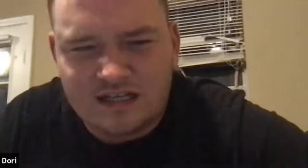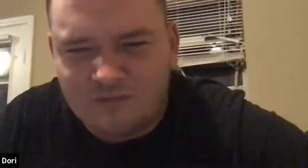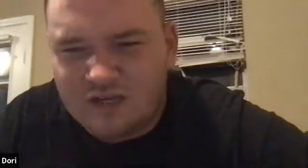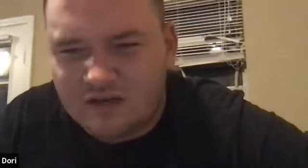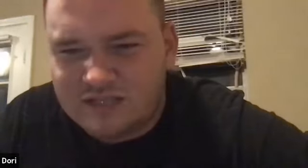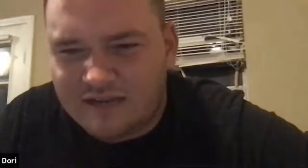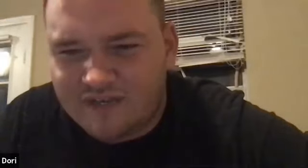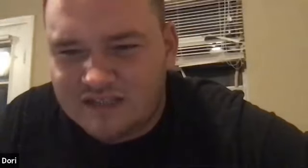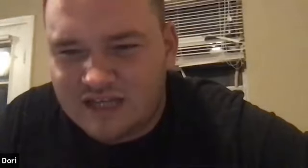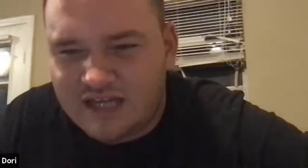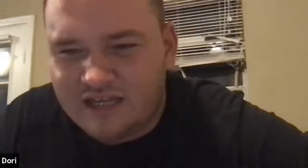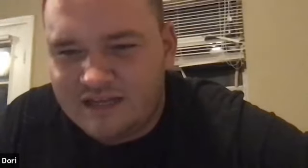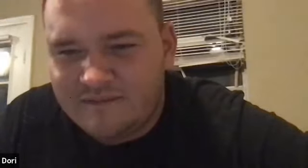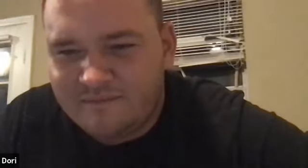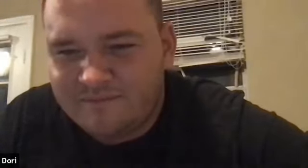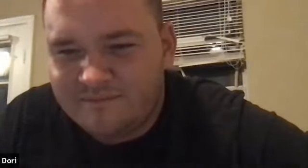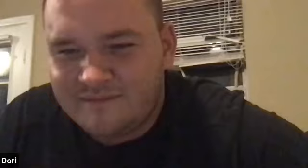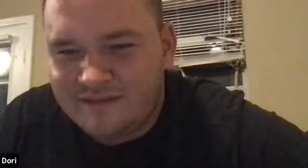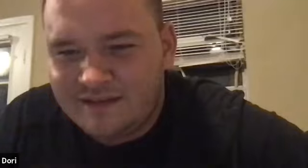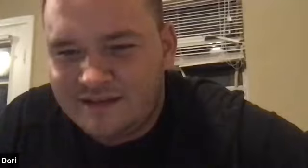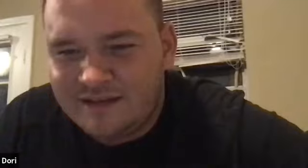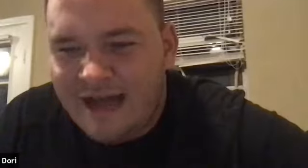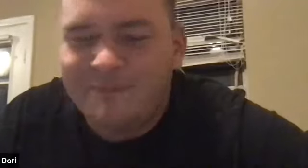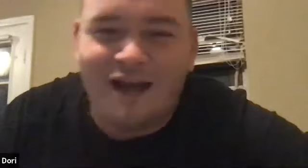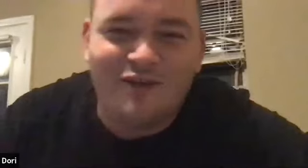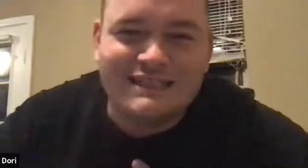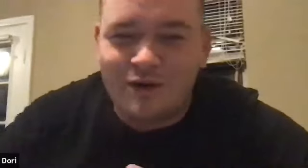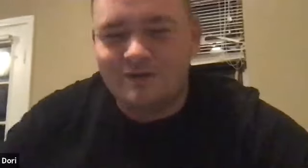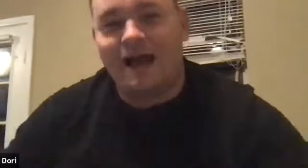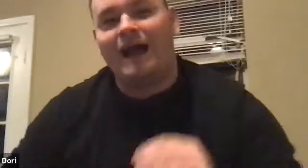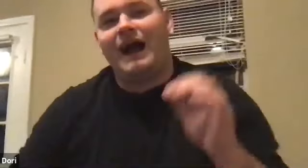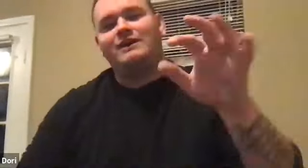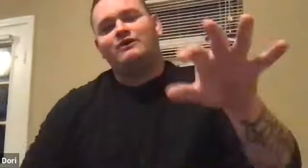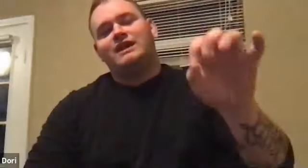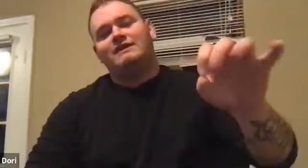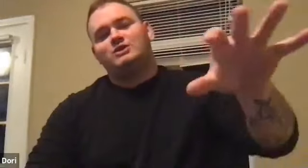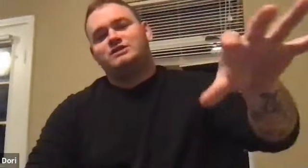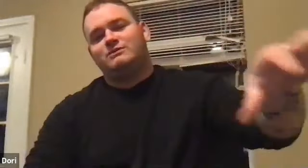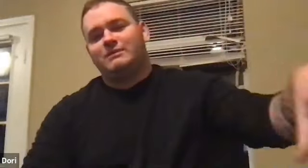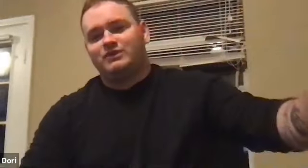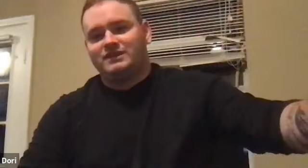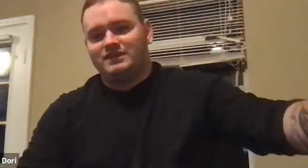I'm really going to take offense to that. I'm not really doing. I don't really have short-term memory.